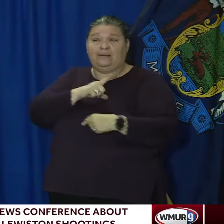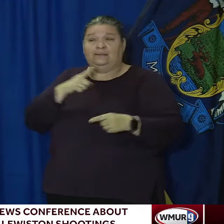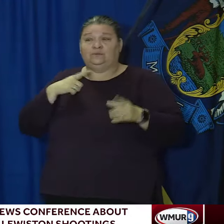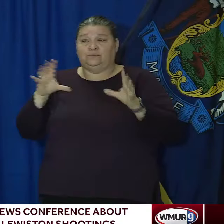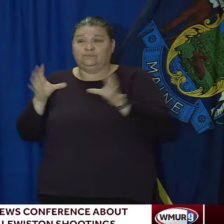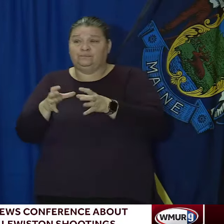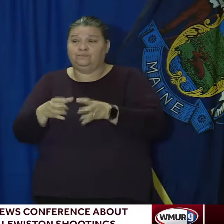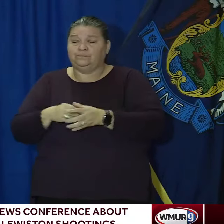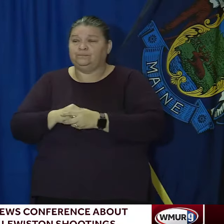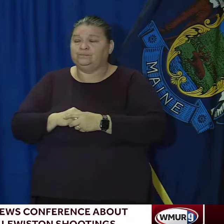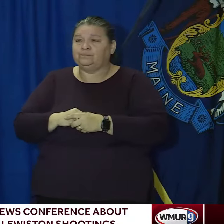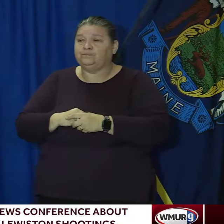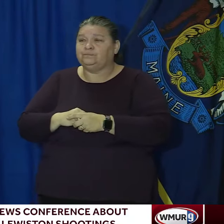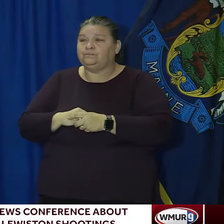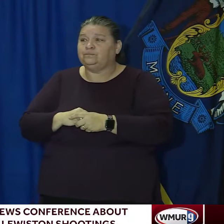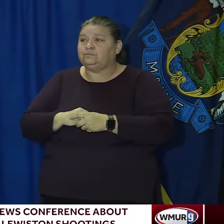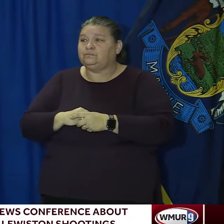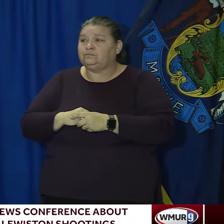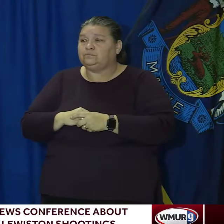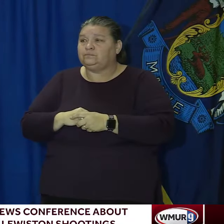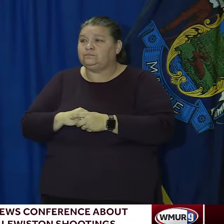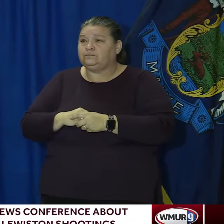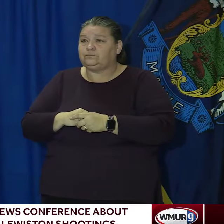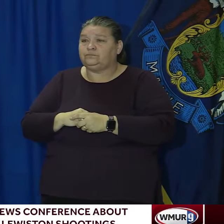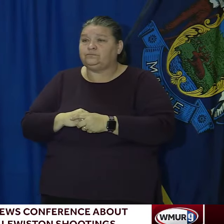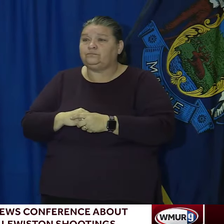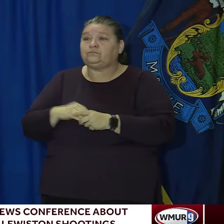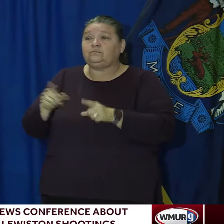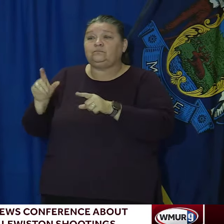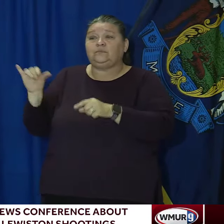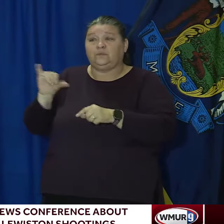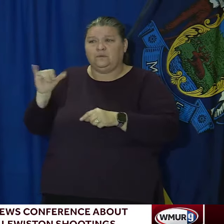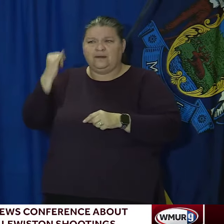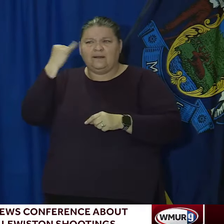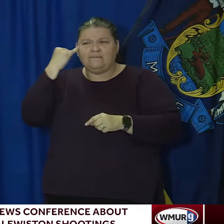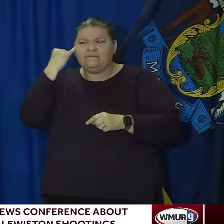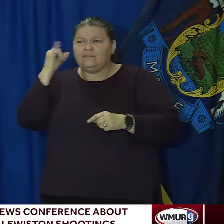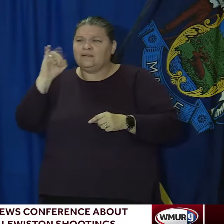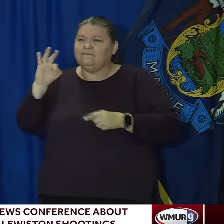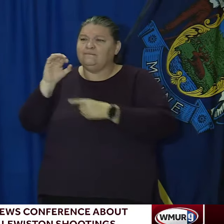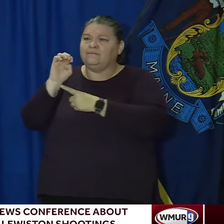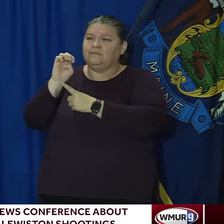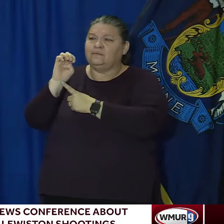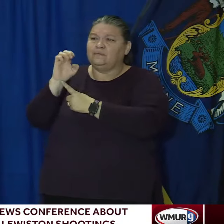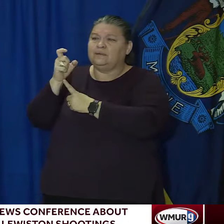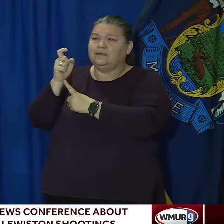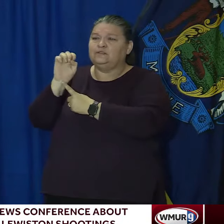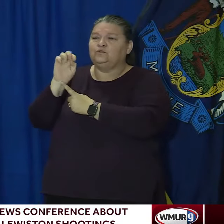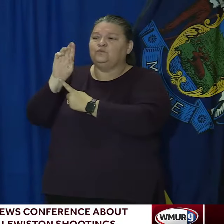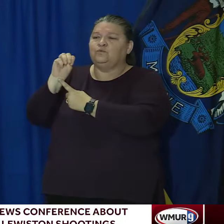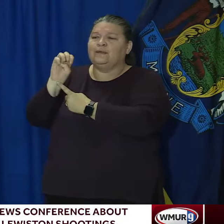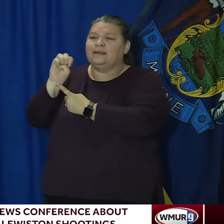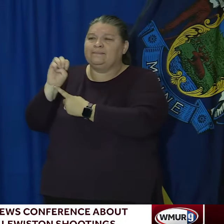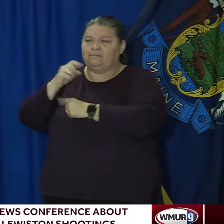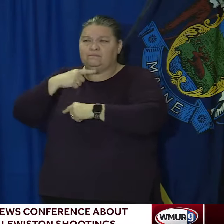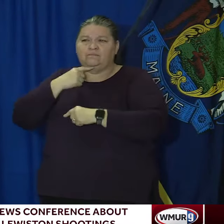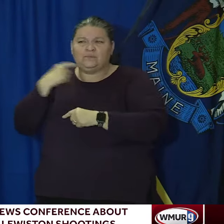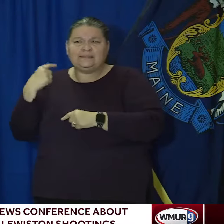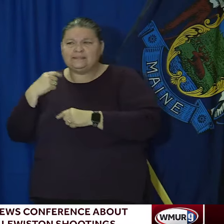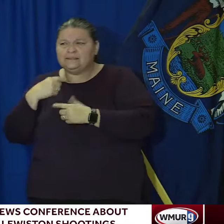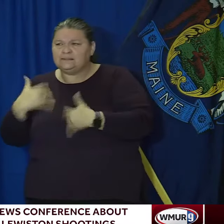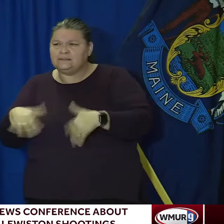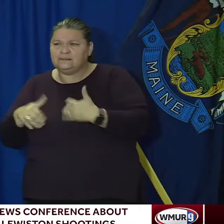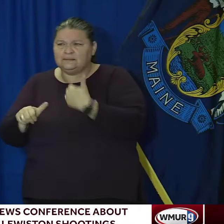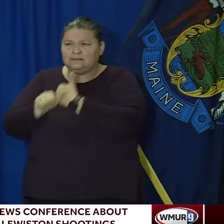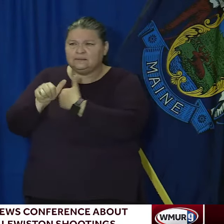What was the last of that? Extremist. Oh, okay. Look, there are a lot of ideas out there. And again,